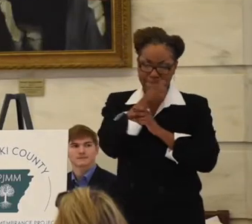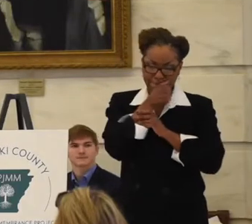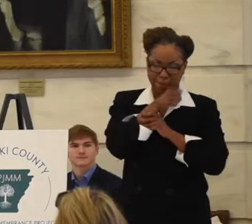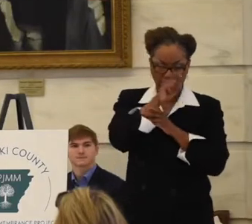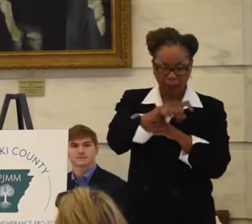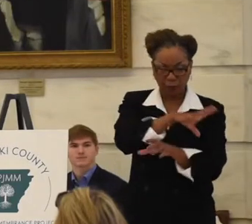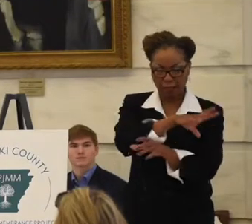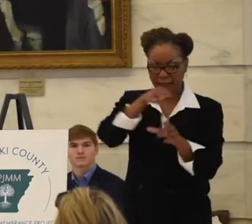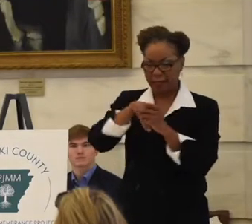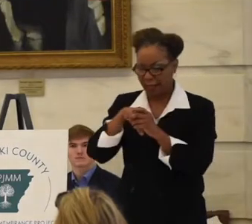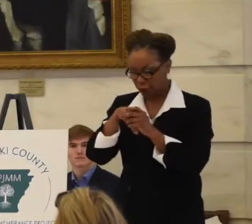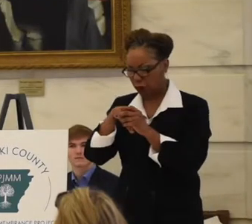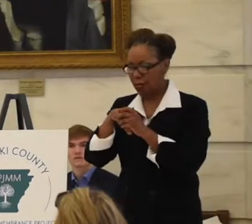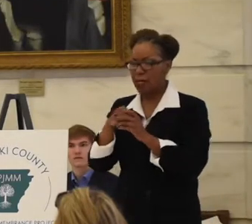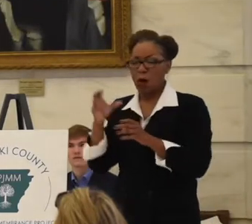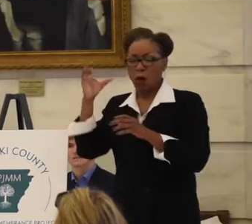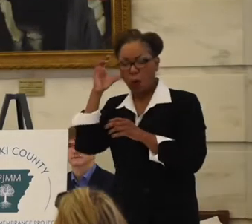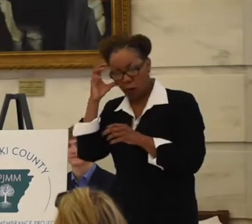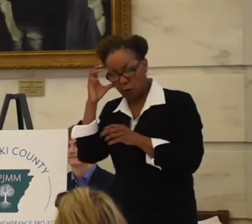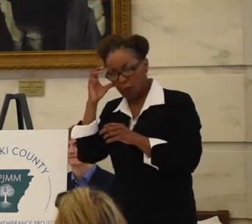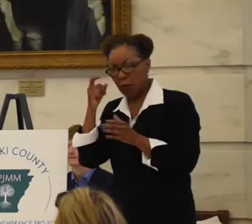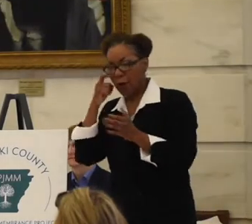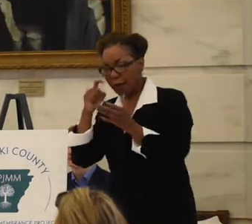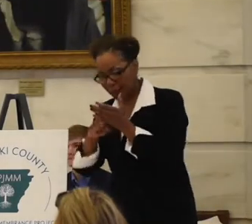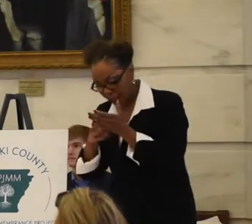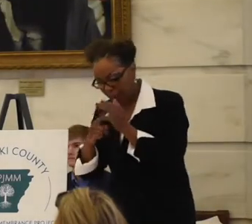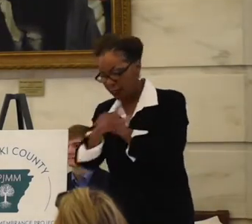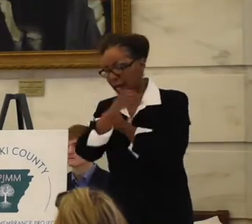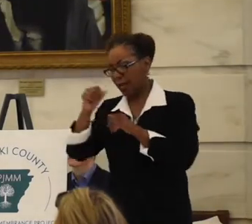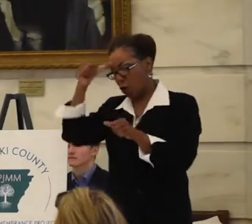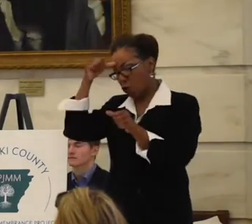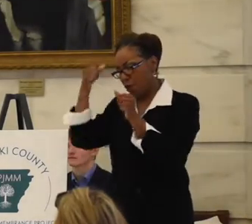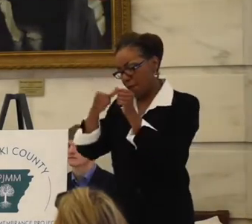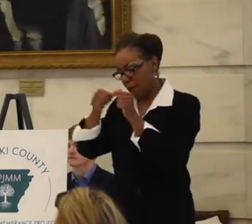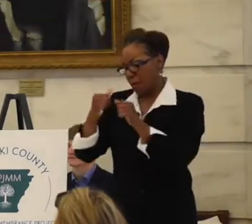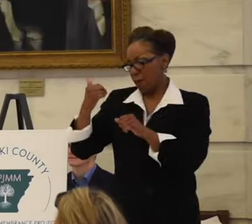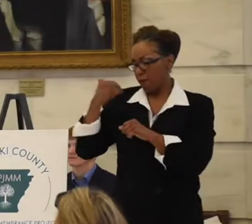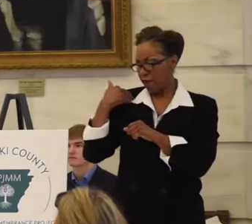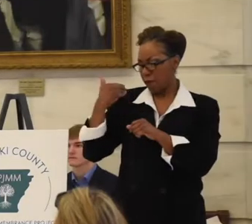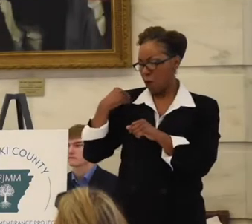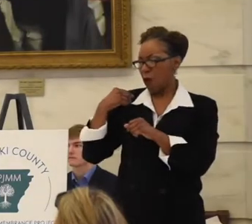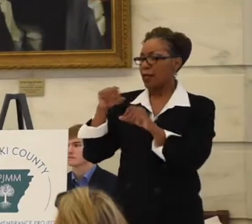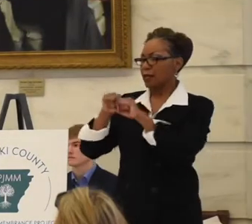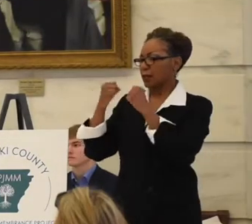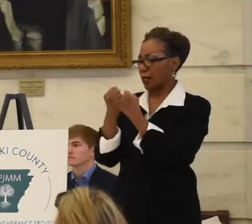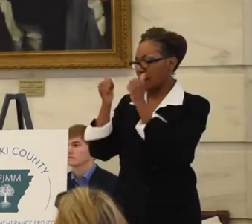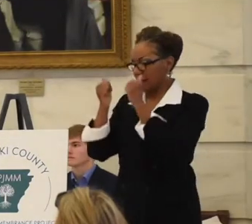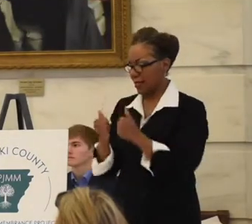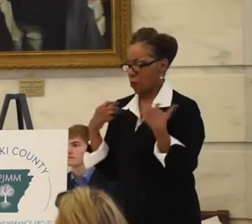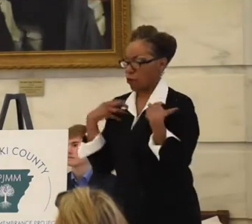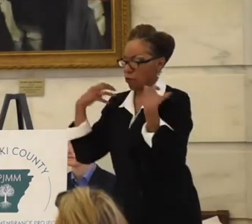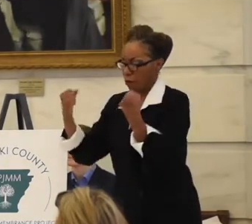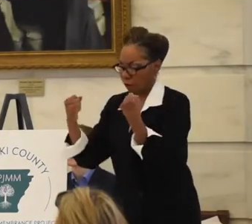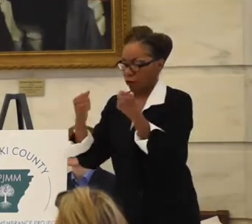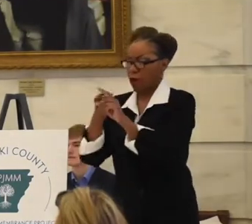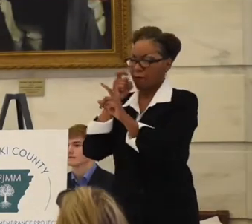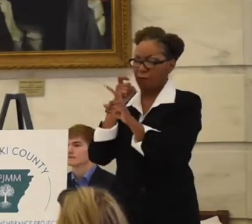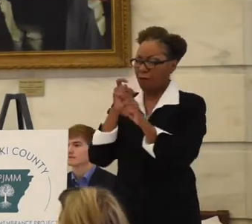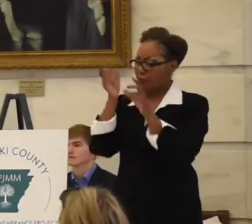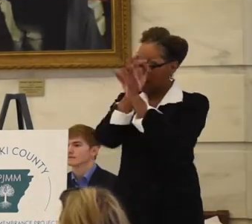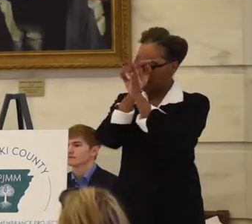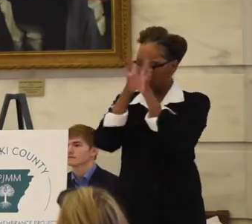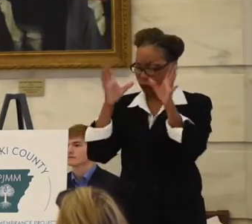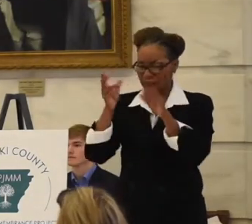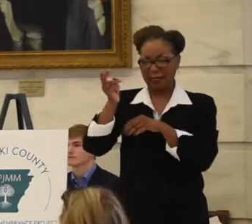be engaged, heard, recognized, and remembered before a society can recover from the